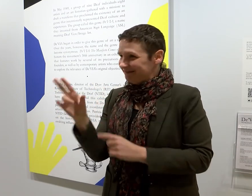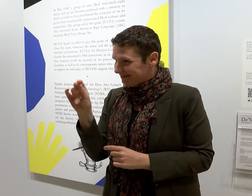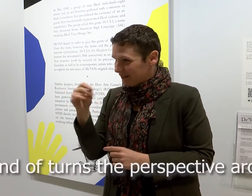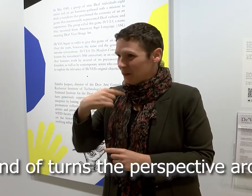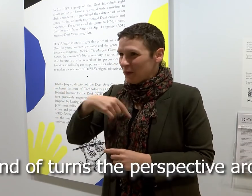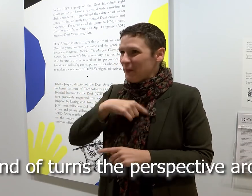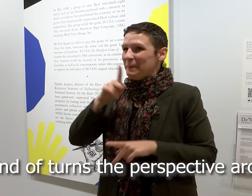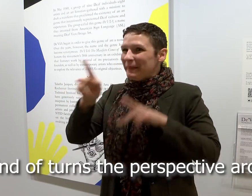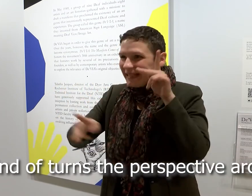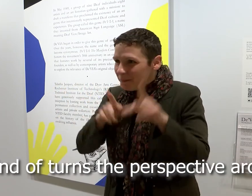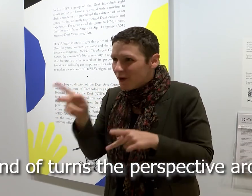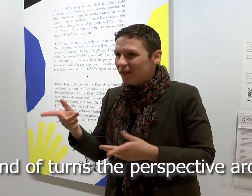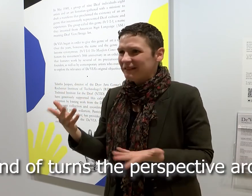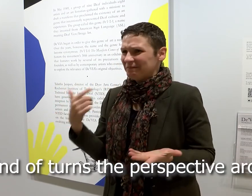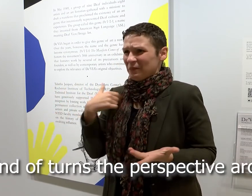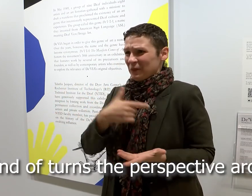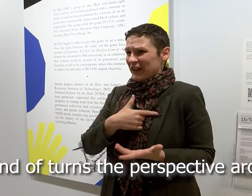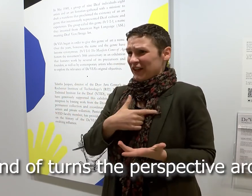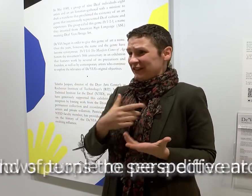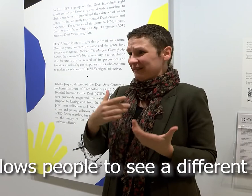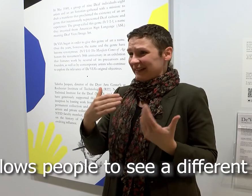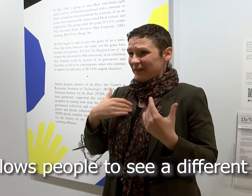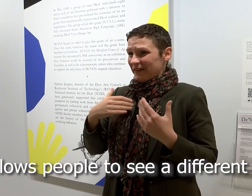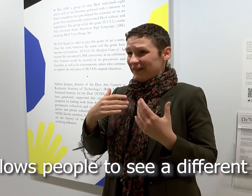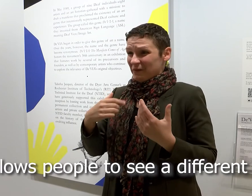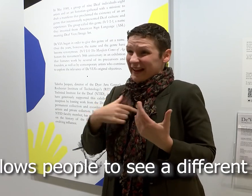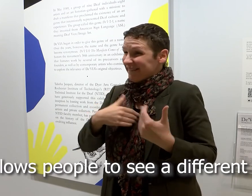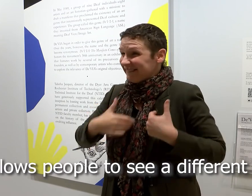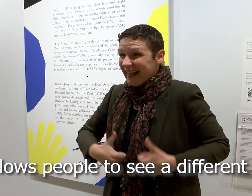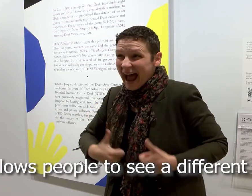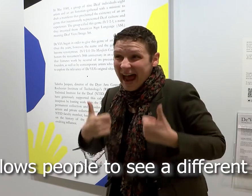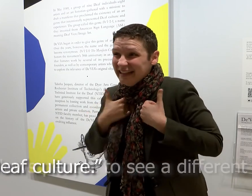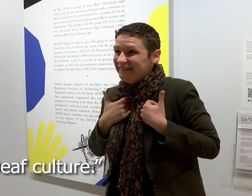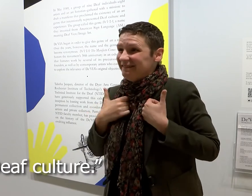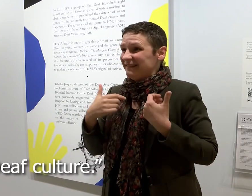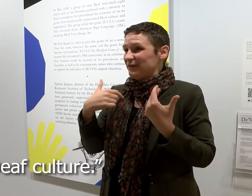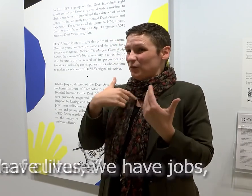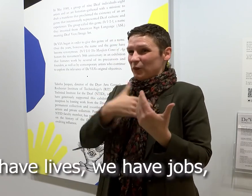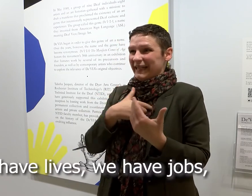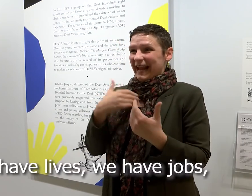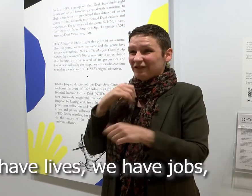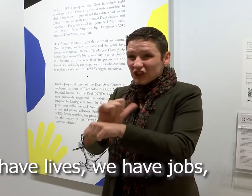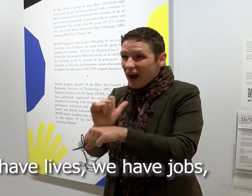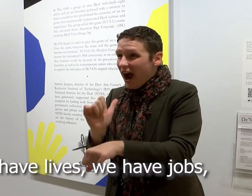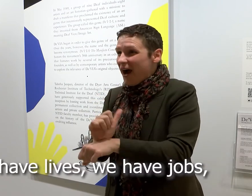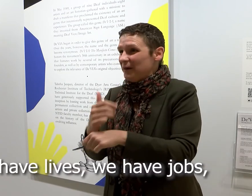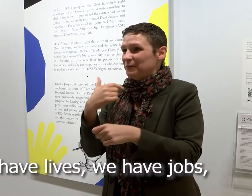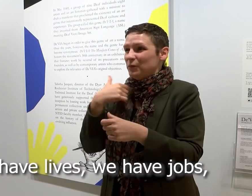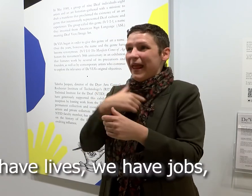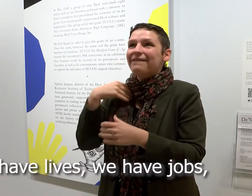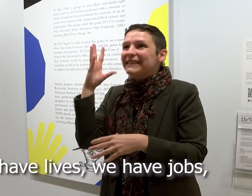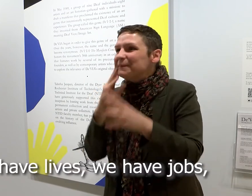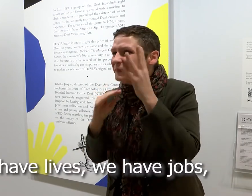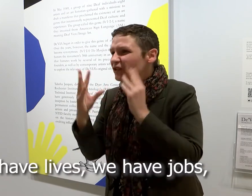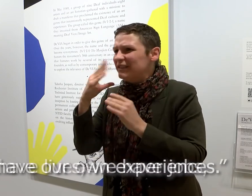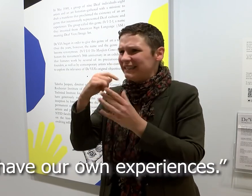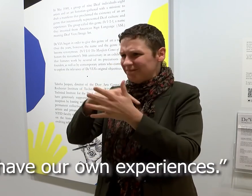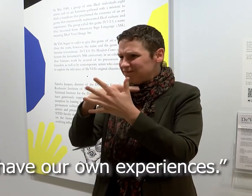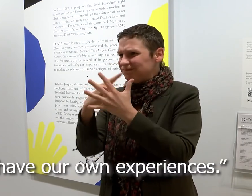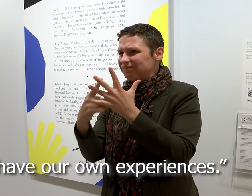IT JUST KIND OF TURNS A PERSPECTIVE AROUND. IT ALLOWS PEOPLE TO SEE A DIFFERENT SIDE OF DEAF CULTURE. WE HAVE LIVES. WE HAVE JOBS. WE HAVE OUR OWN